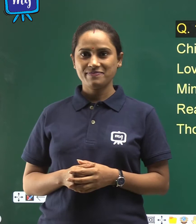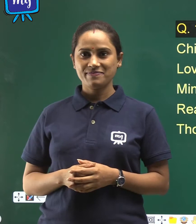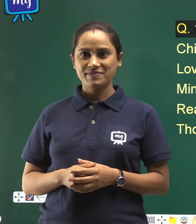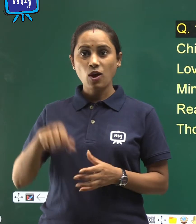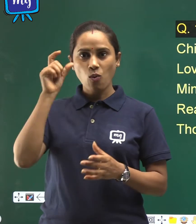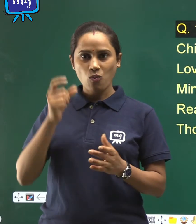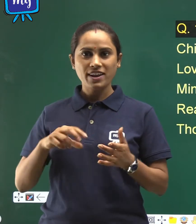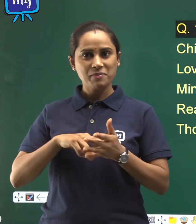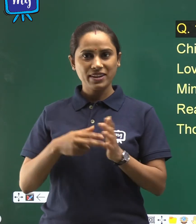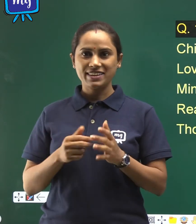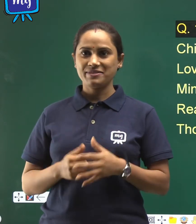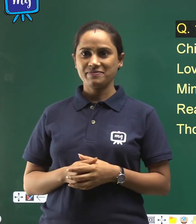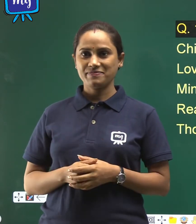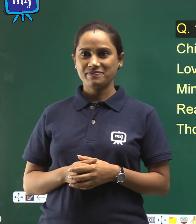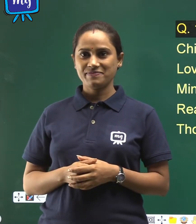word meaning.